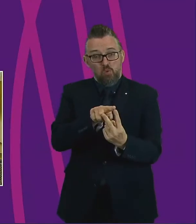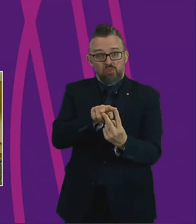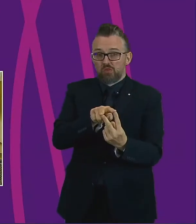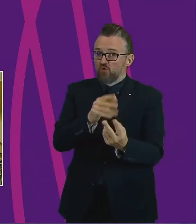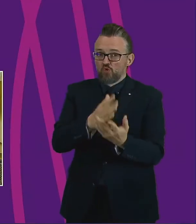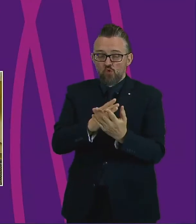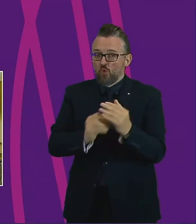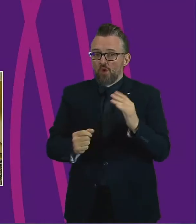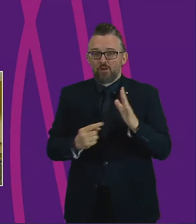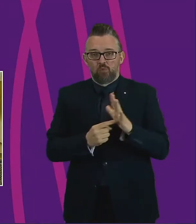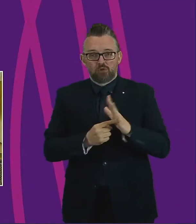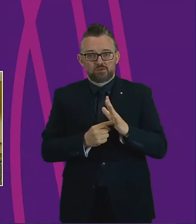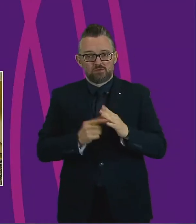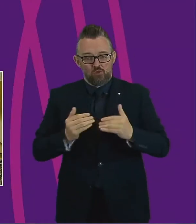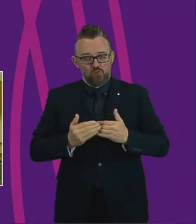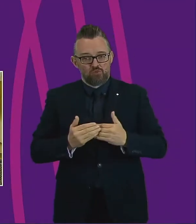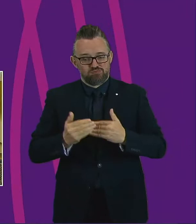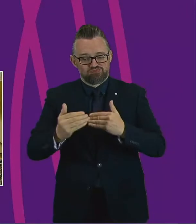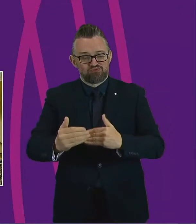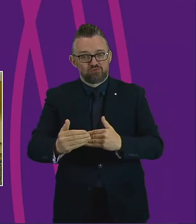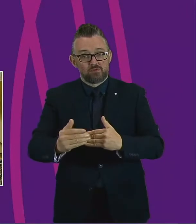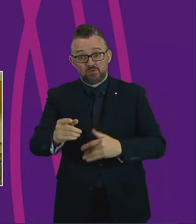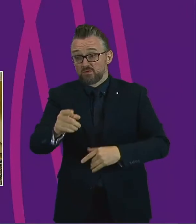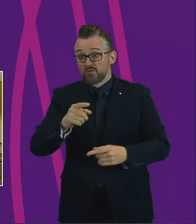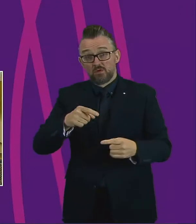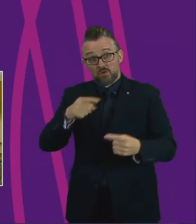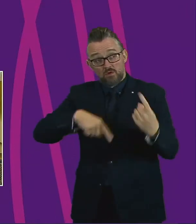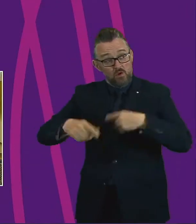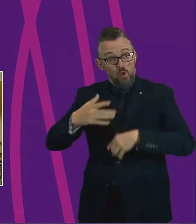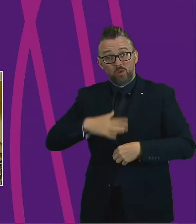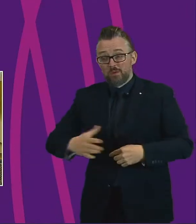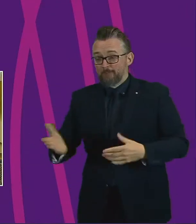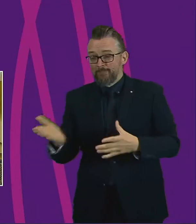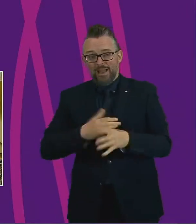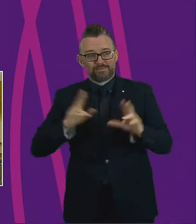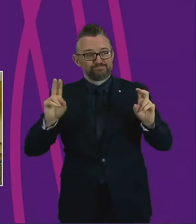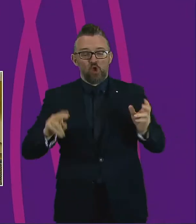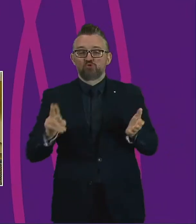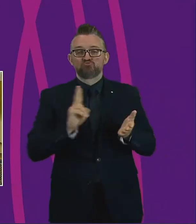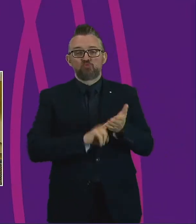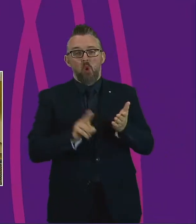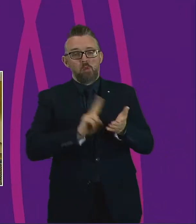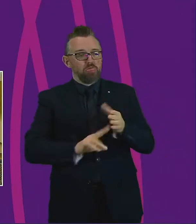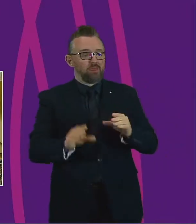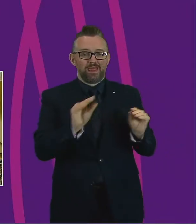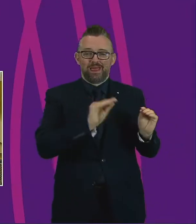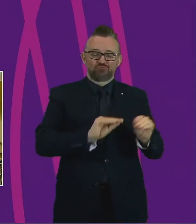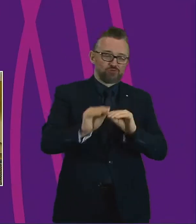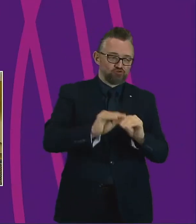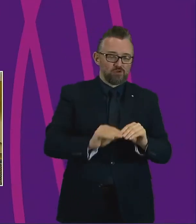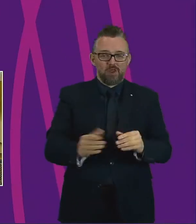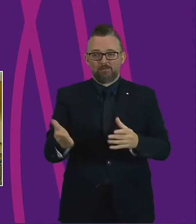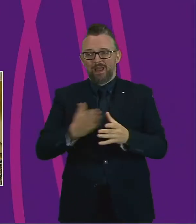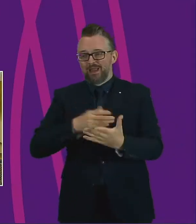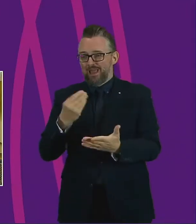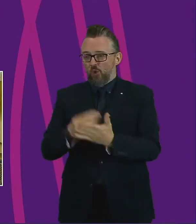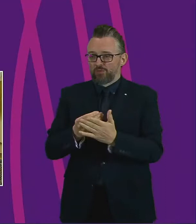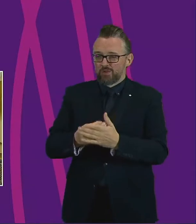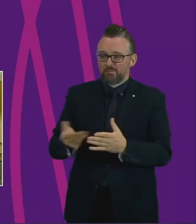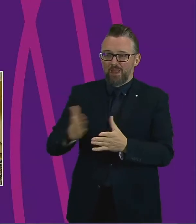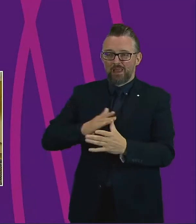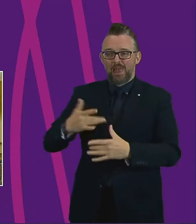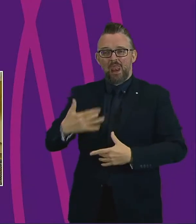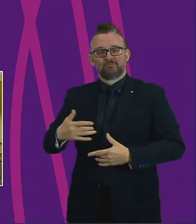we move through this next phase. But if we want to get back to normality in education, in the economy, in all aspects of our life,